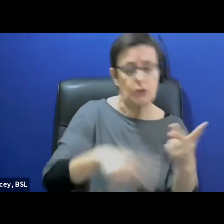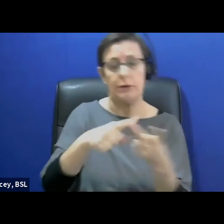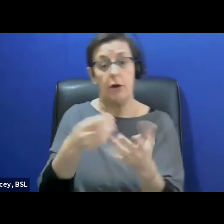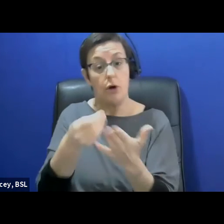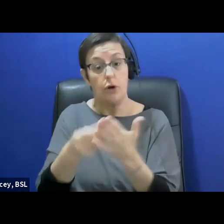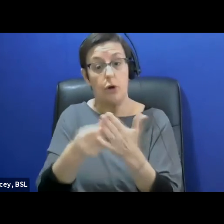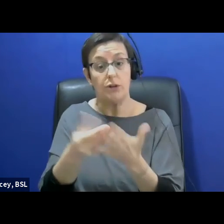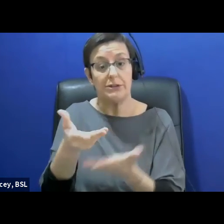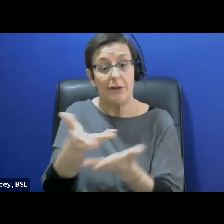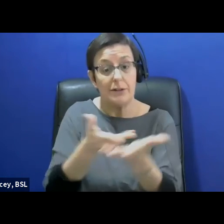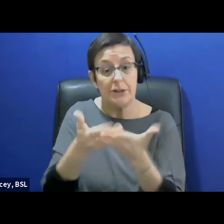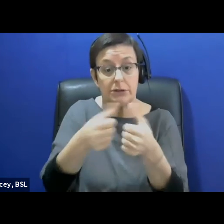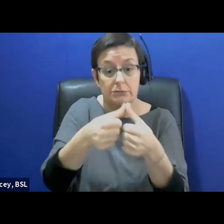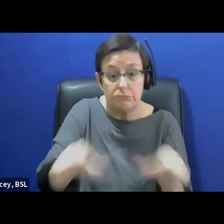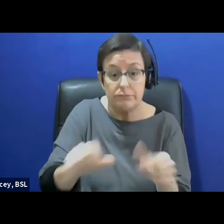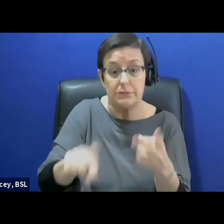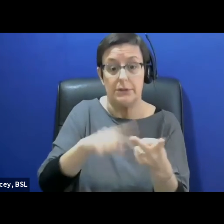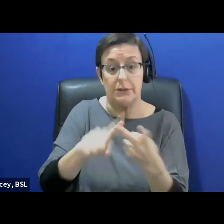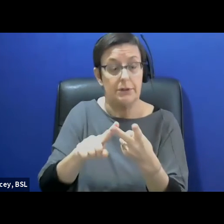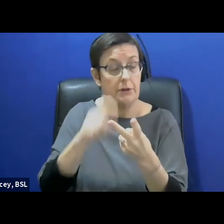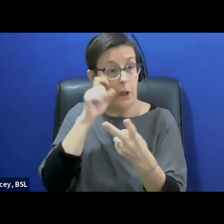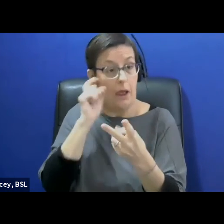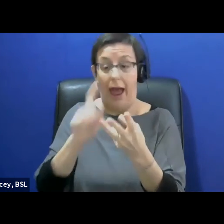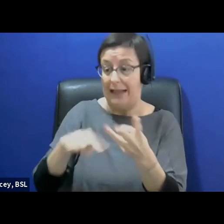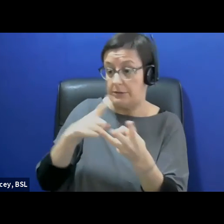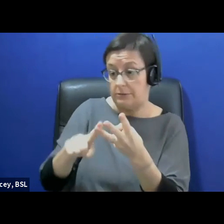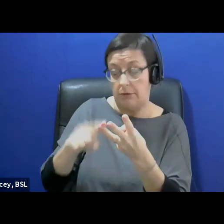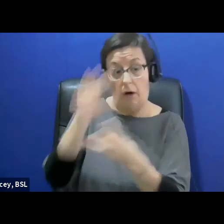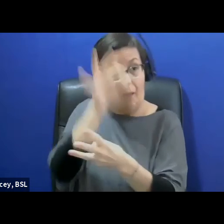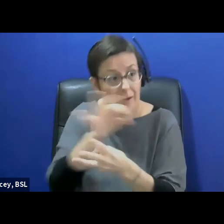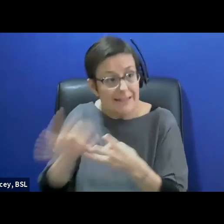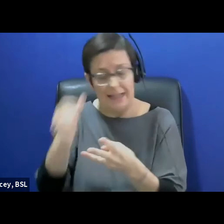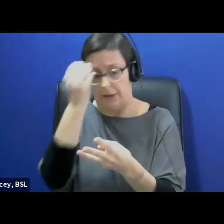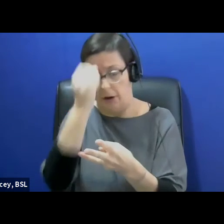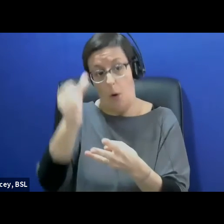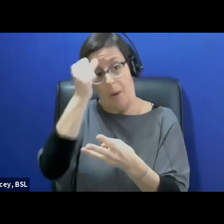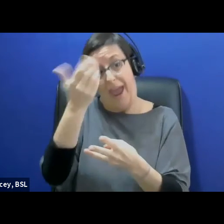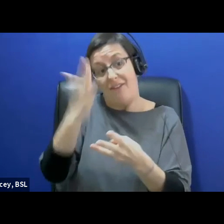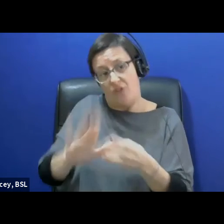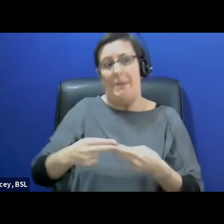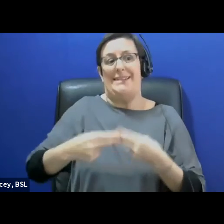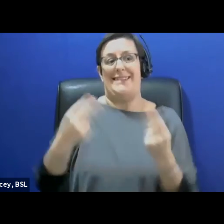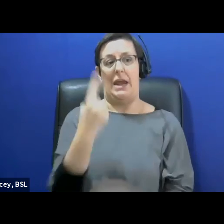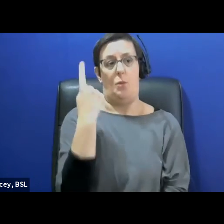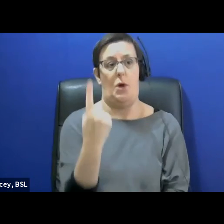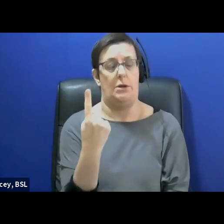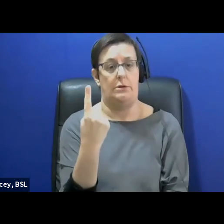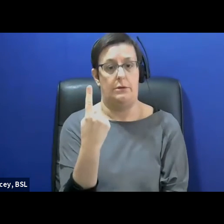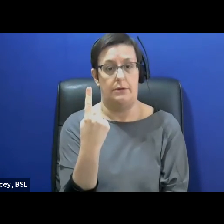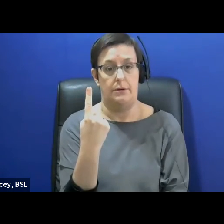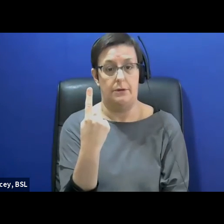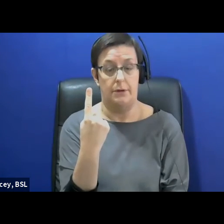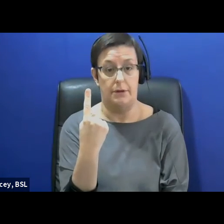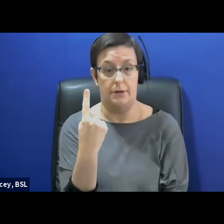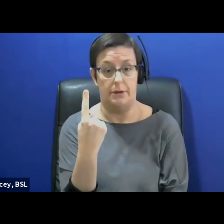you're sure the cost of providing this is there from day one. It's also being part of the project brief.